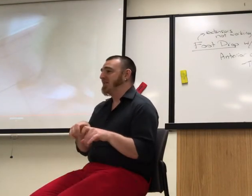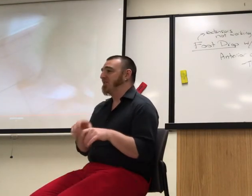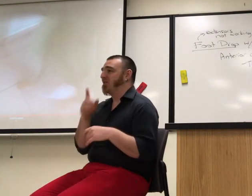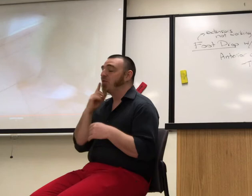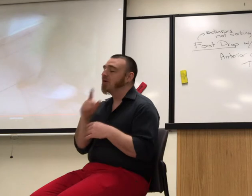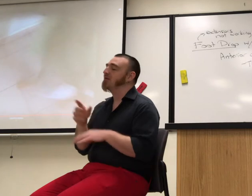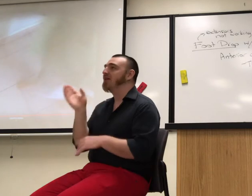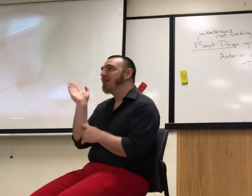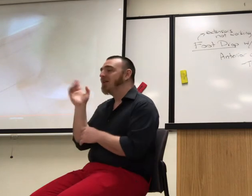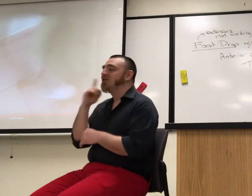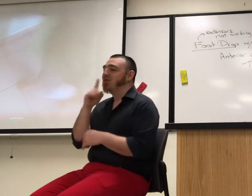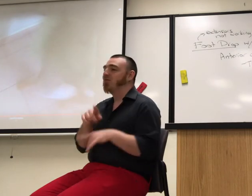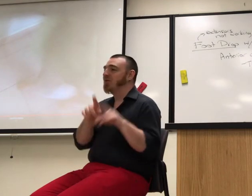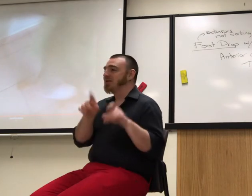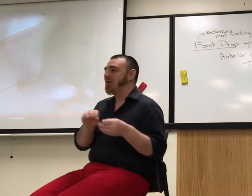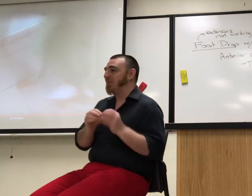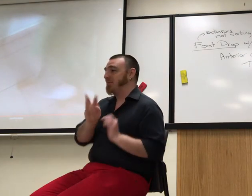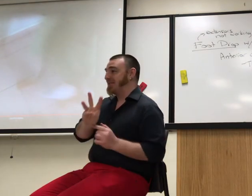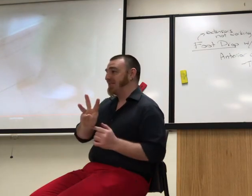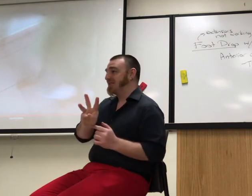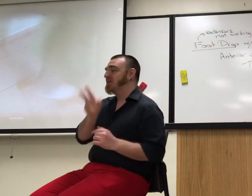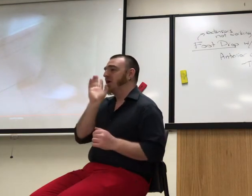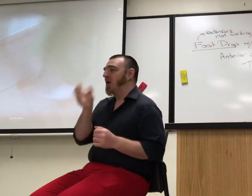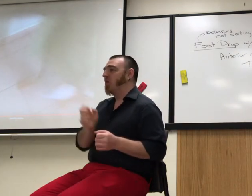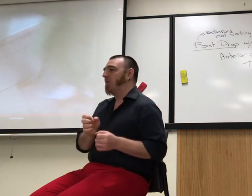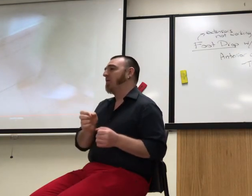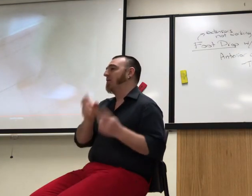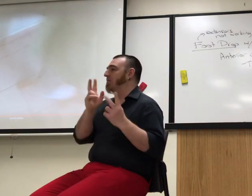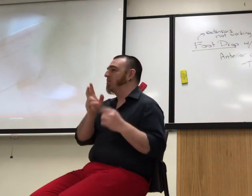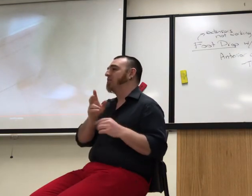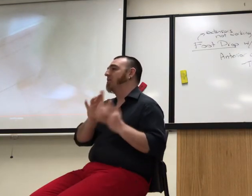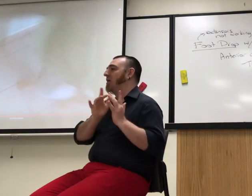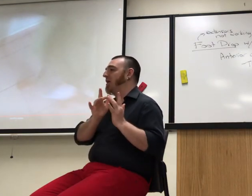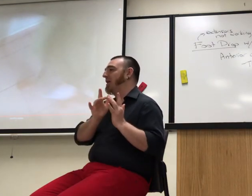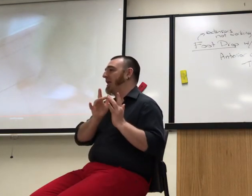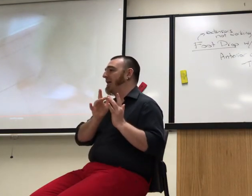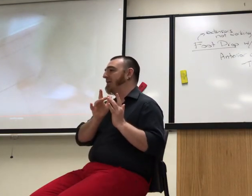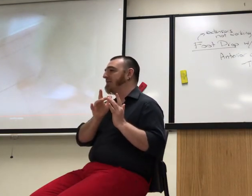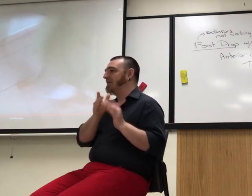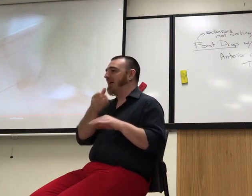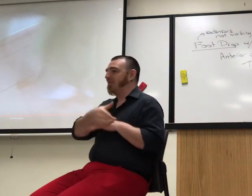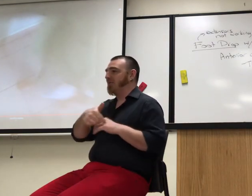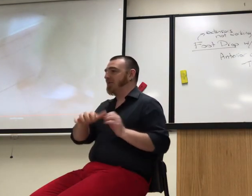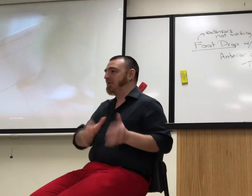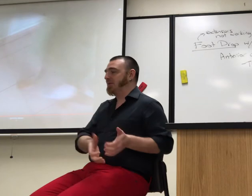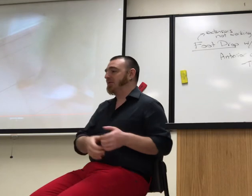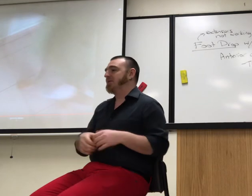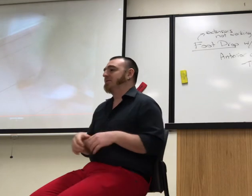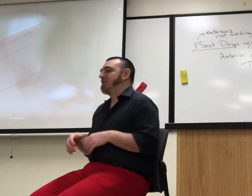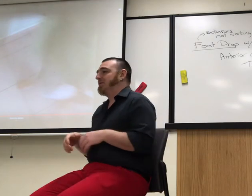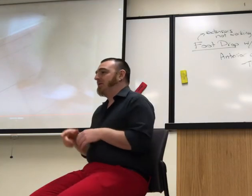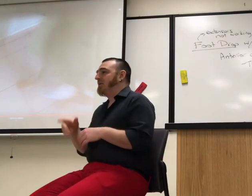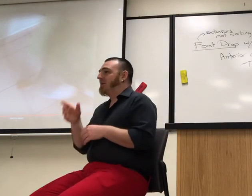available online today after class and available all the way through where you can look and see it, right? It's up